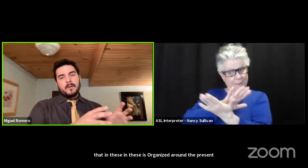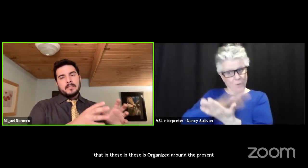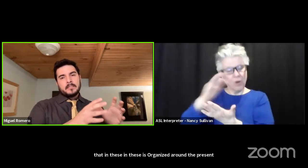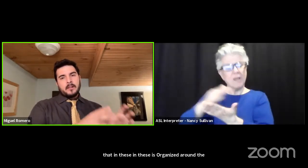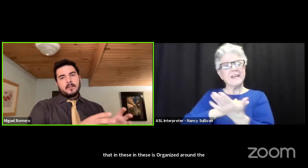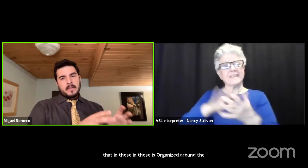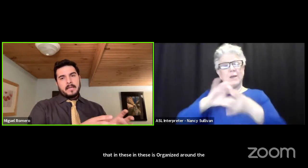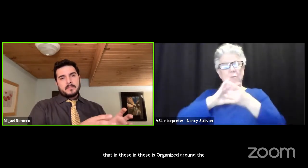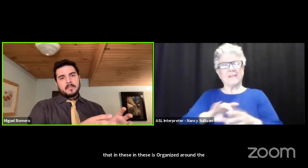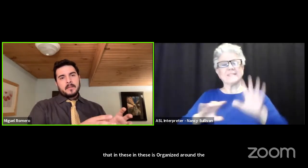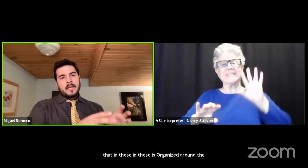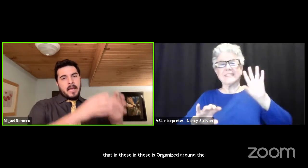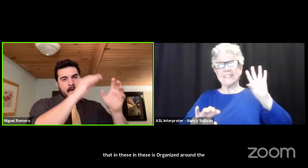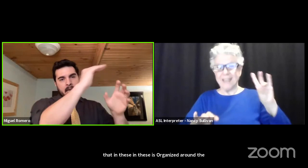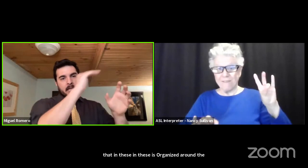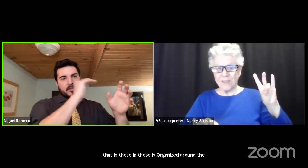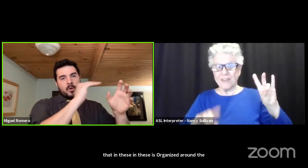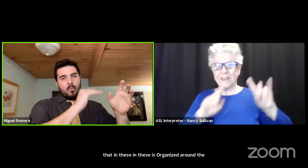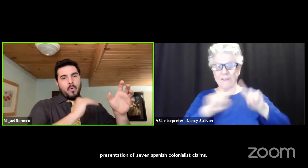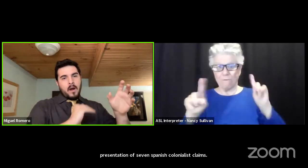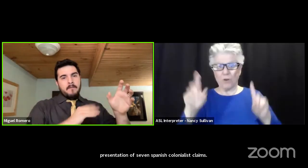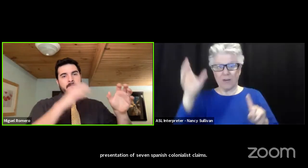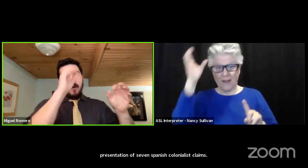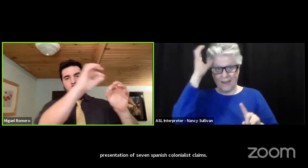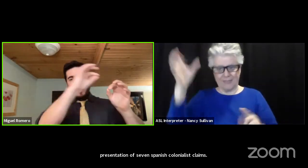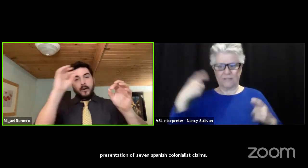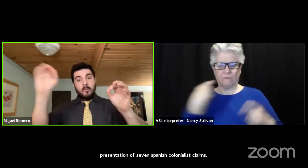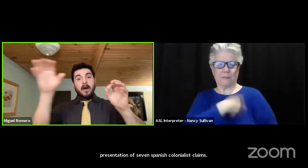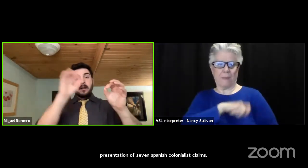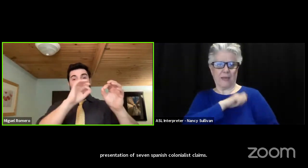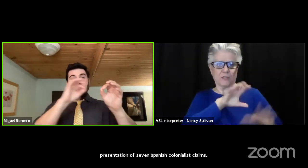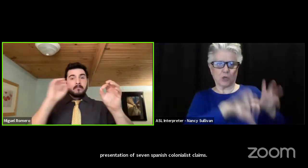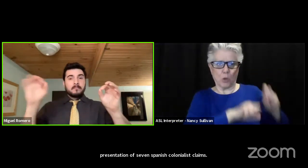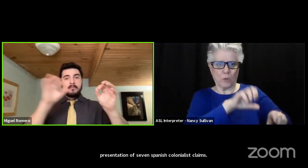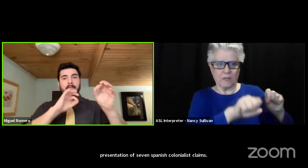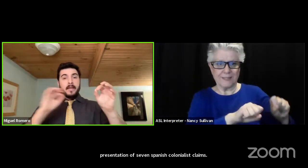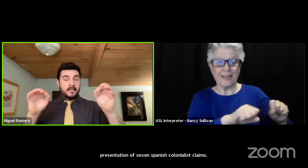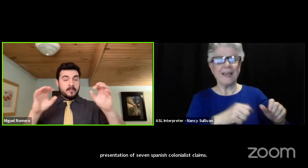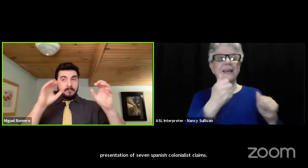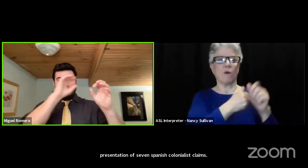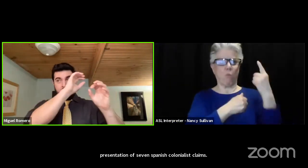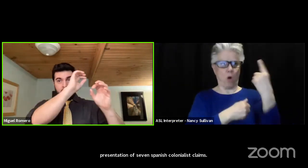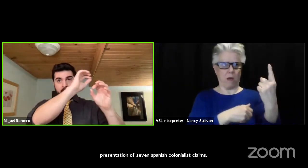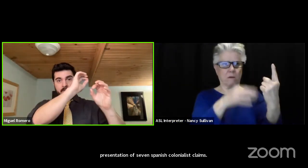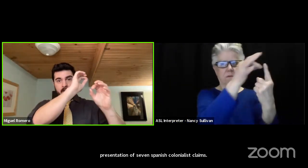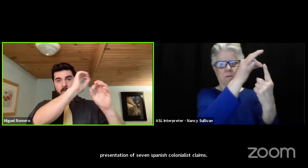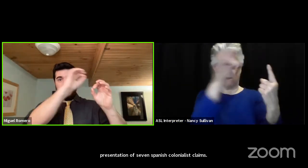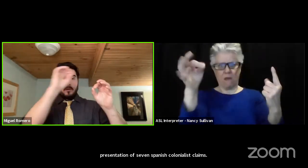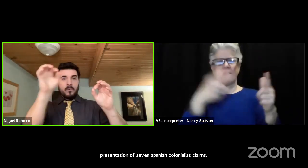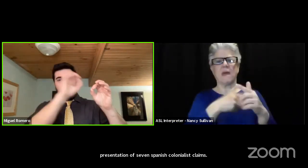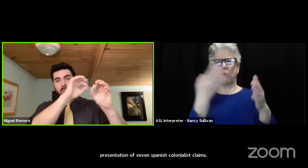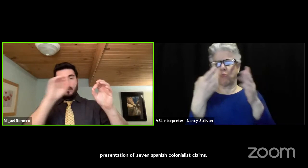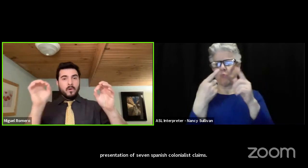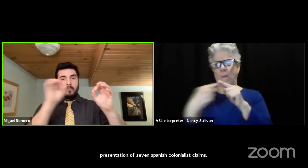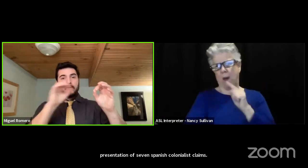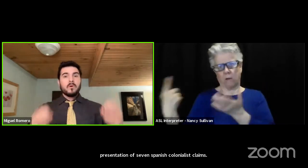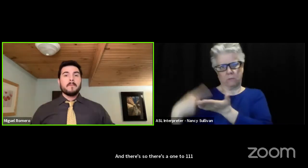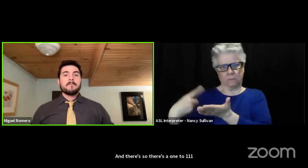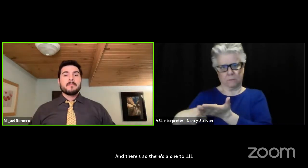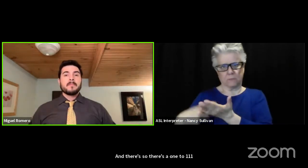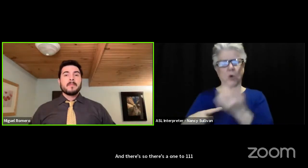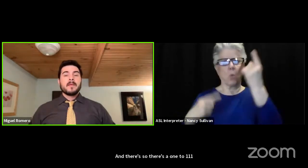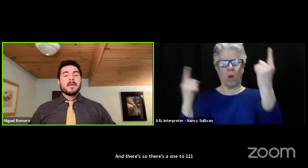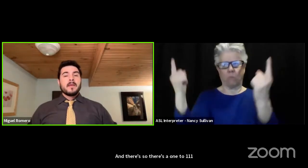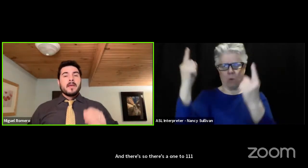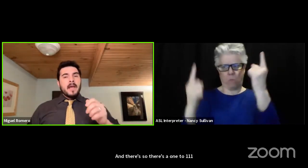Spanish colonialist claims, each one followed by a rebuttal. And there's a one to one, one to one, one to